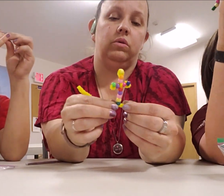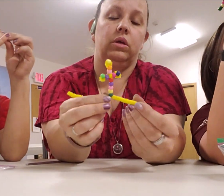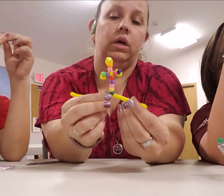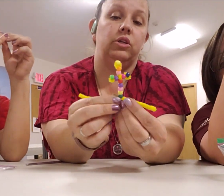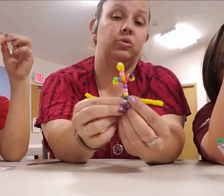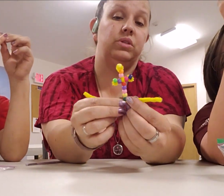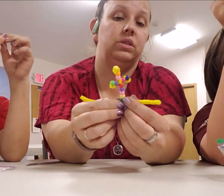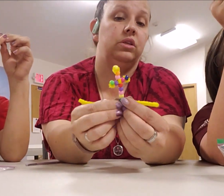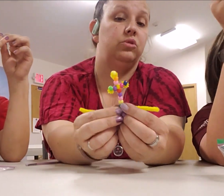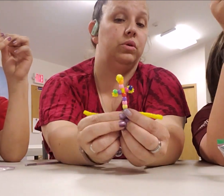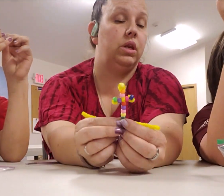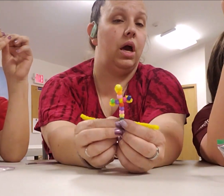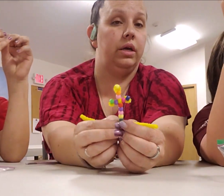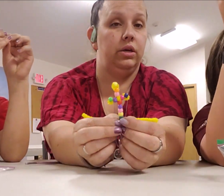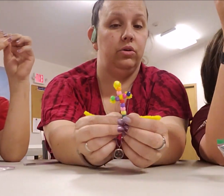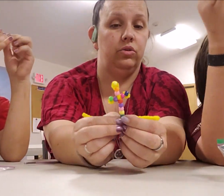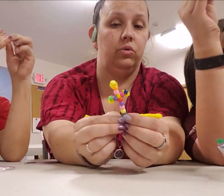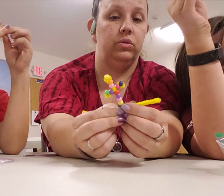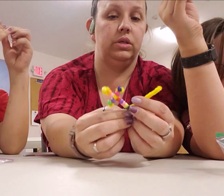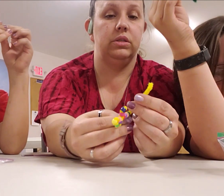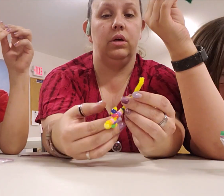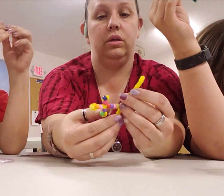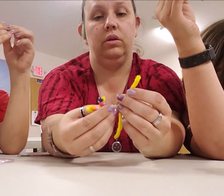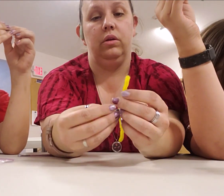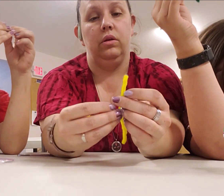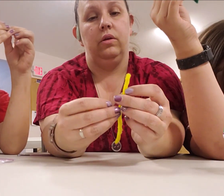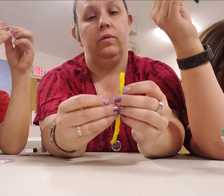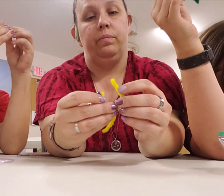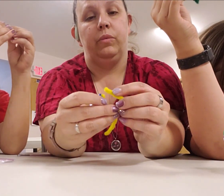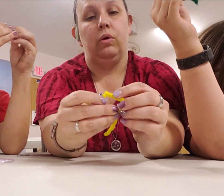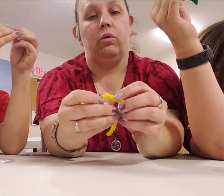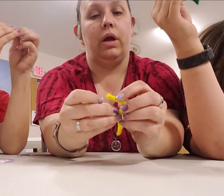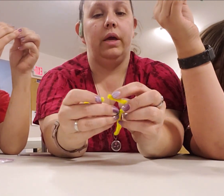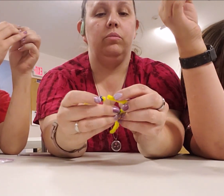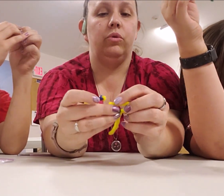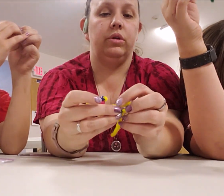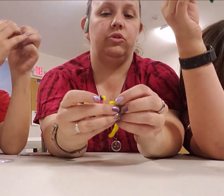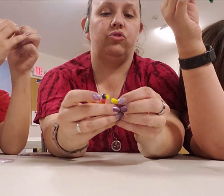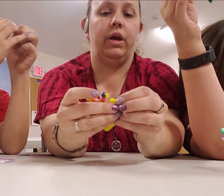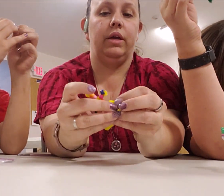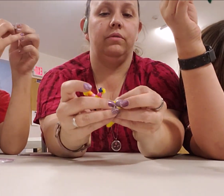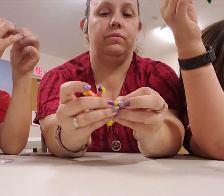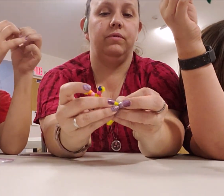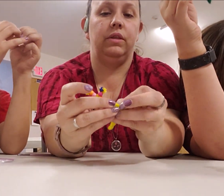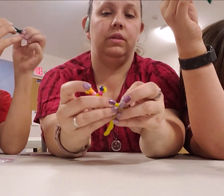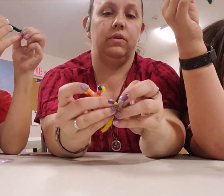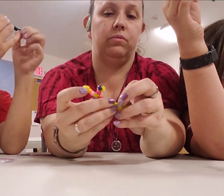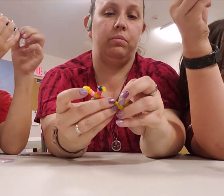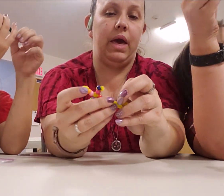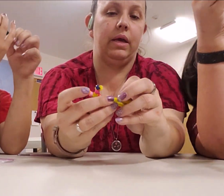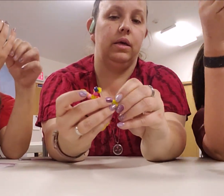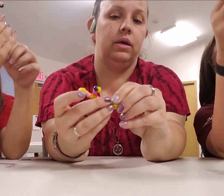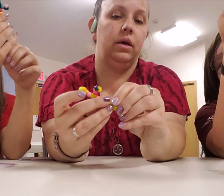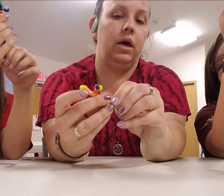kind of twist it into a knot here to hold these on. Or I'm going to try and feed this back